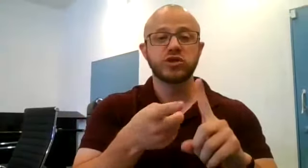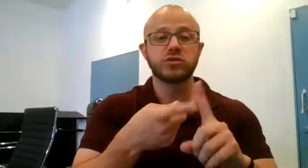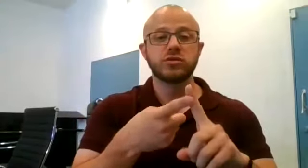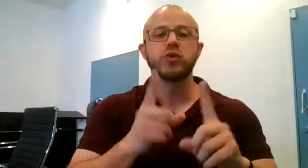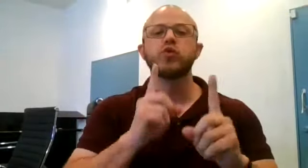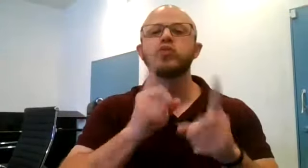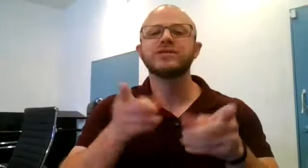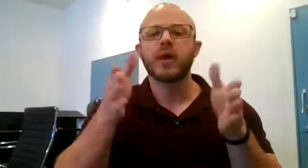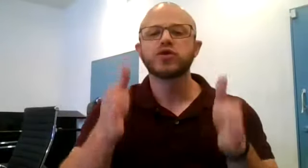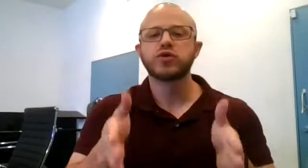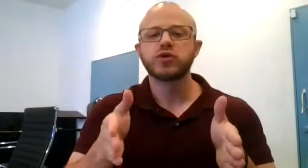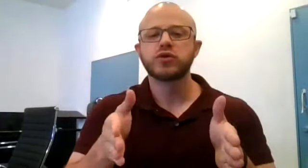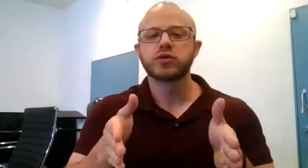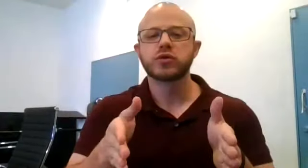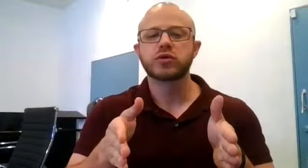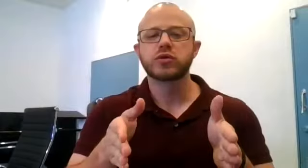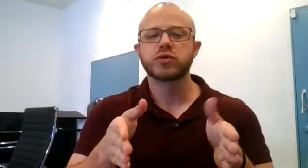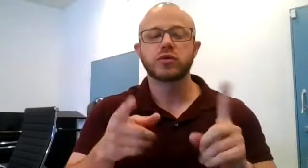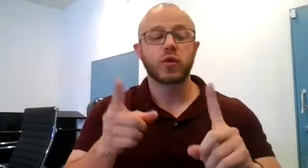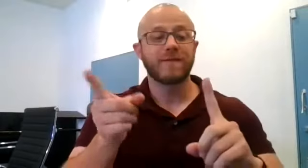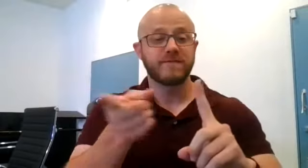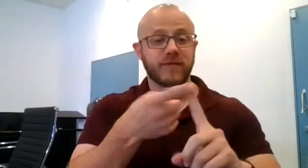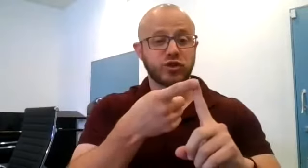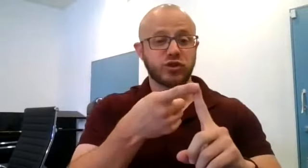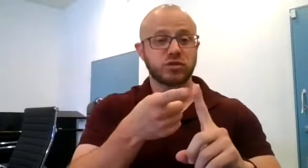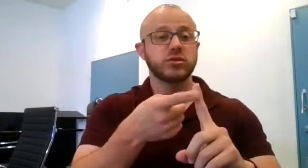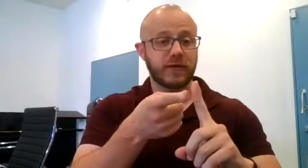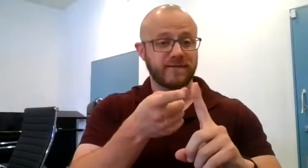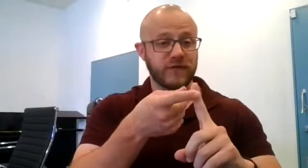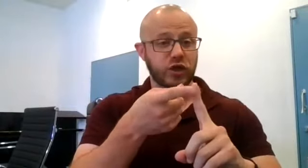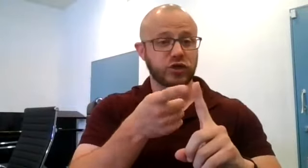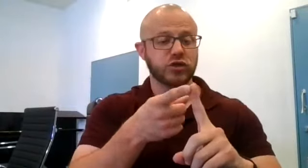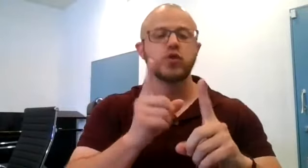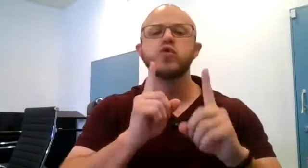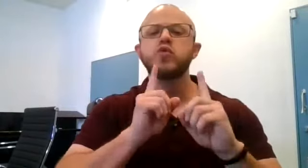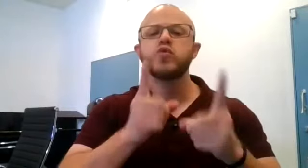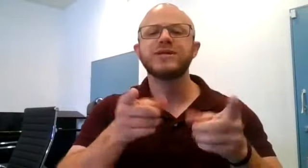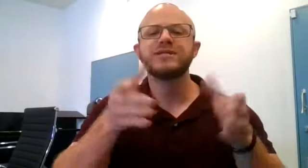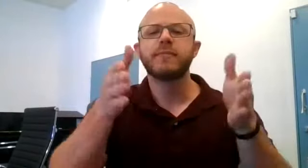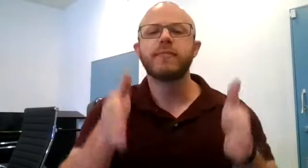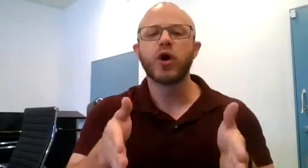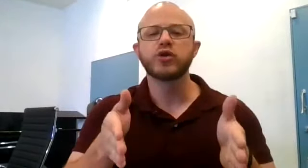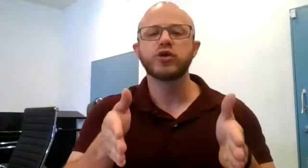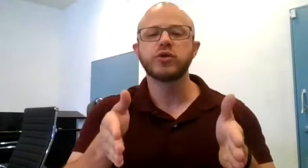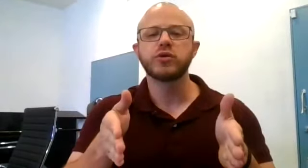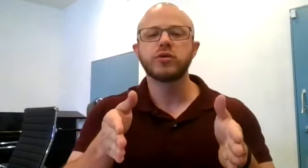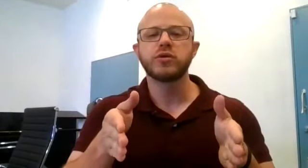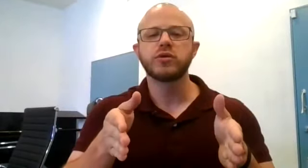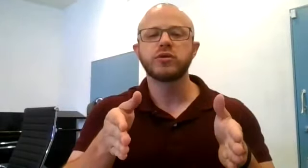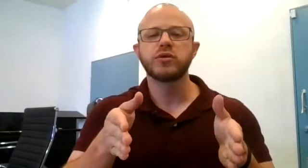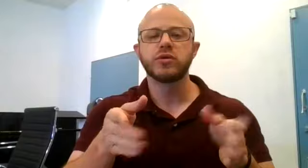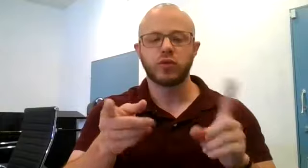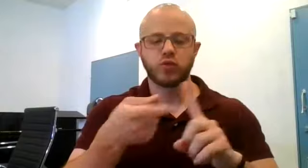Or first responder. Again, you do first, you designate first, respond, and the